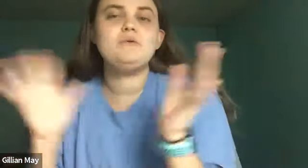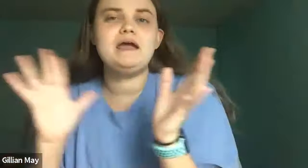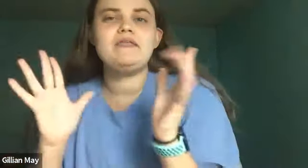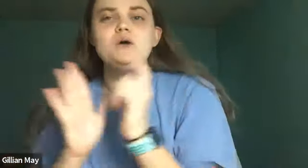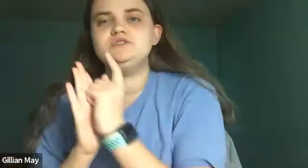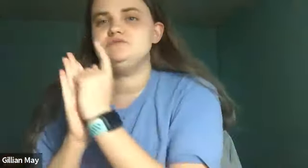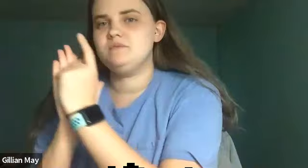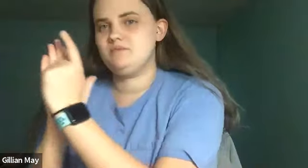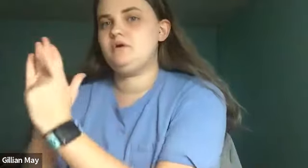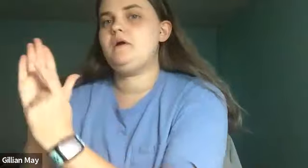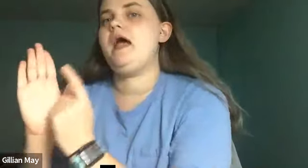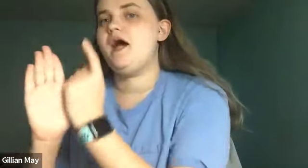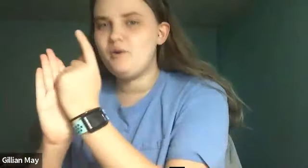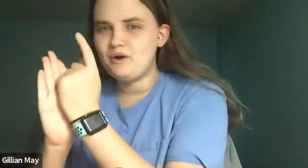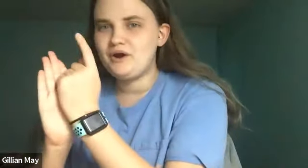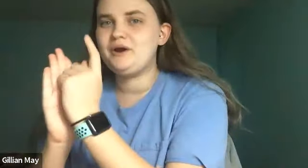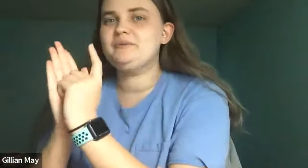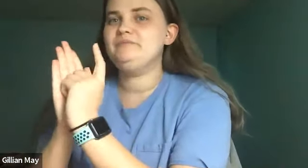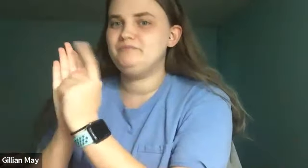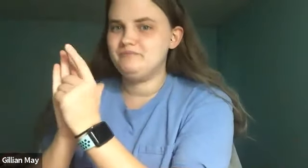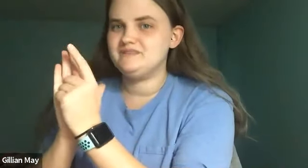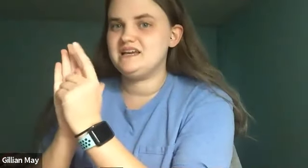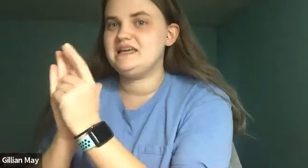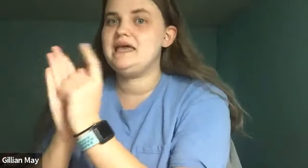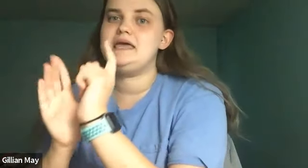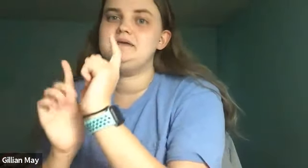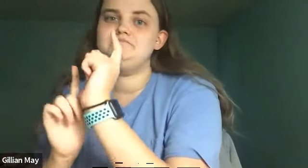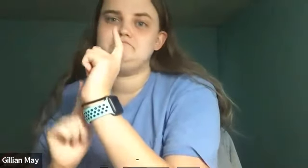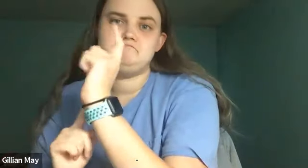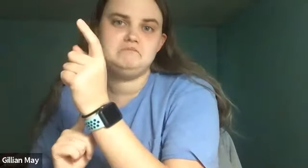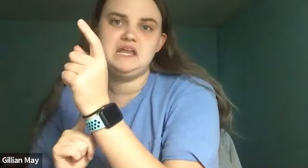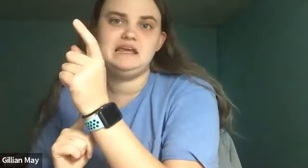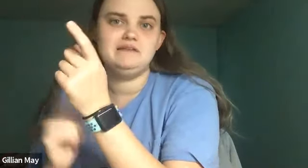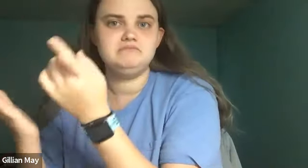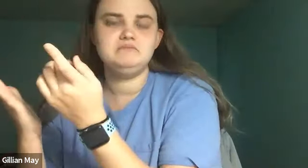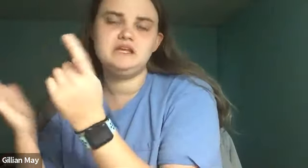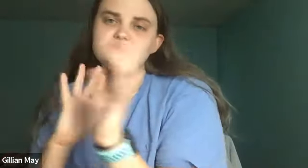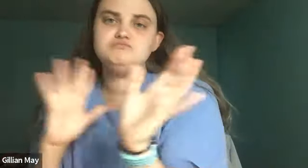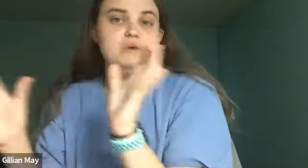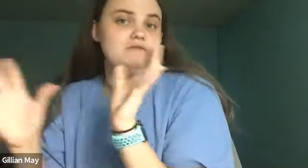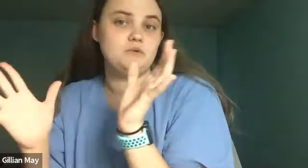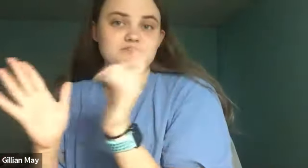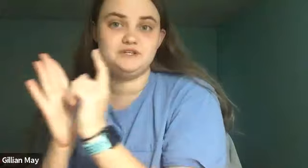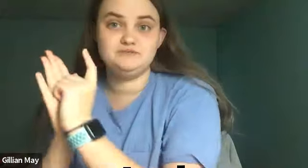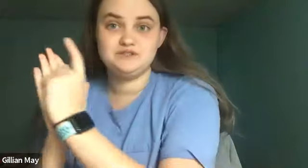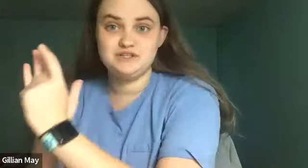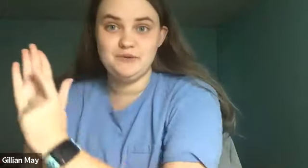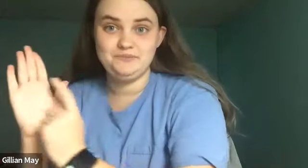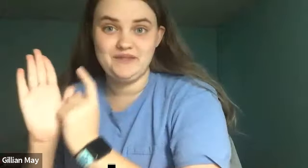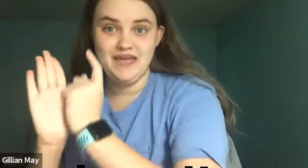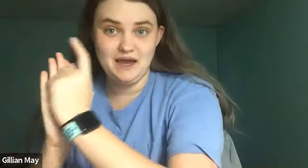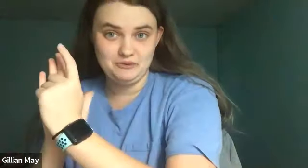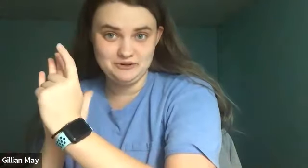way that helps you remember hour, second, minute, it's whatever works for you. So